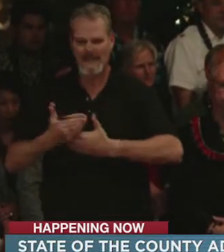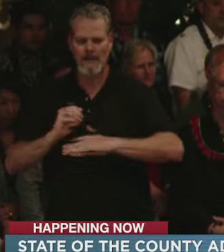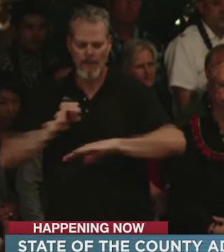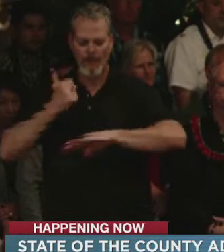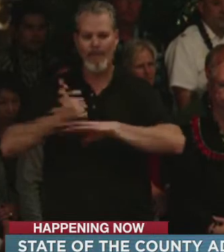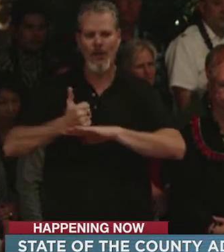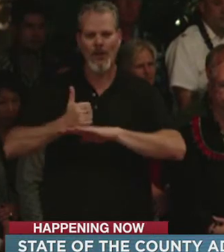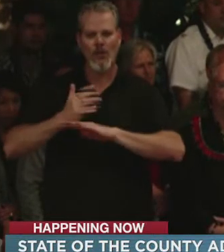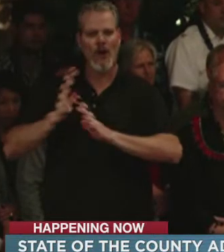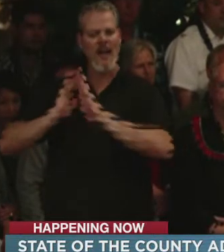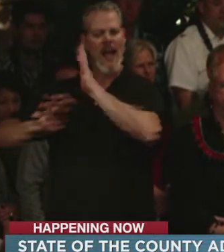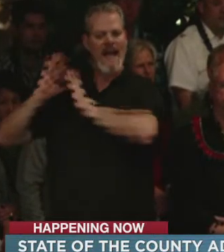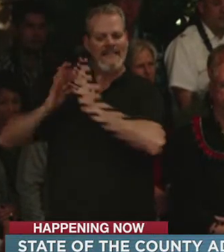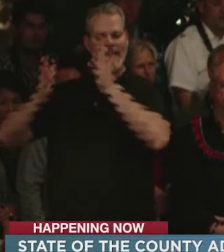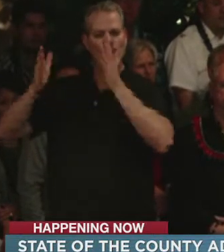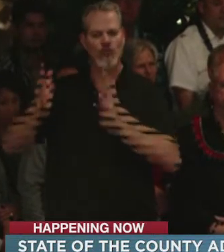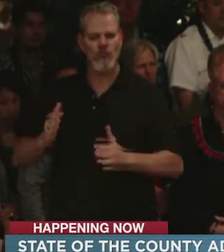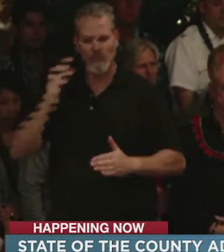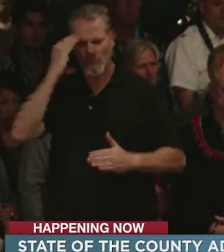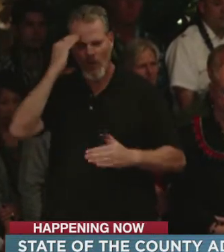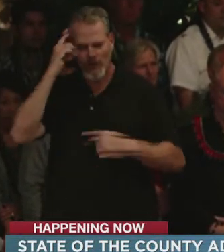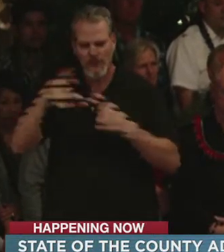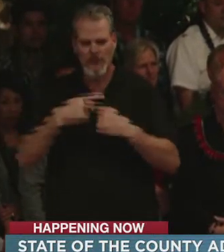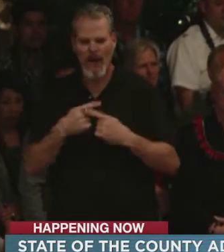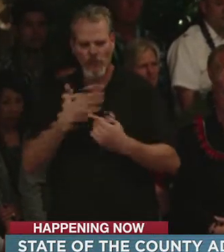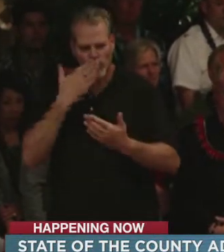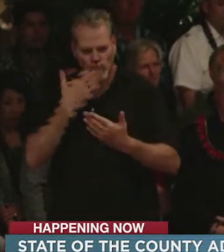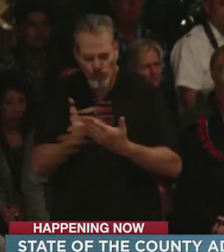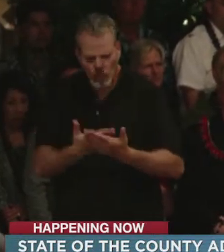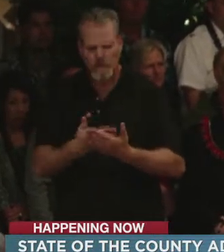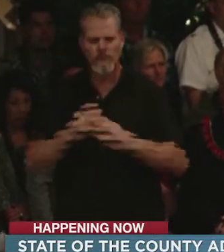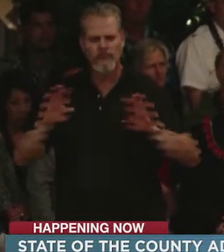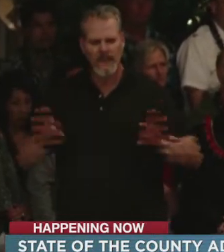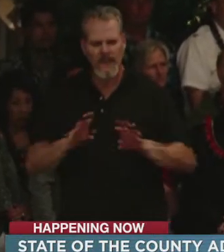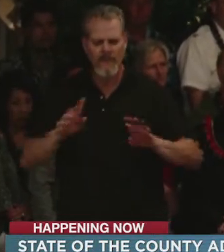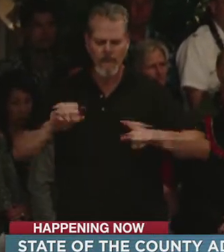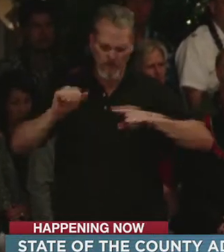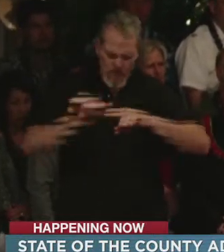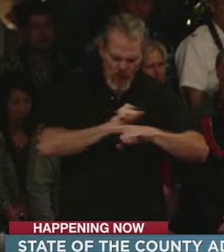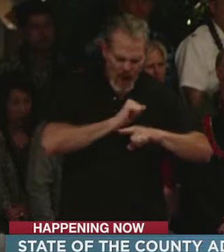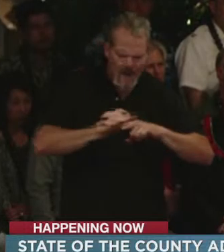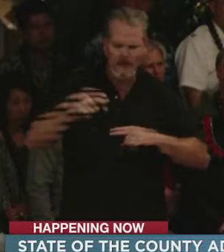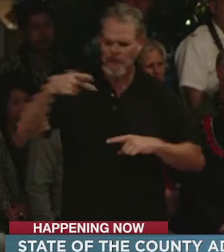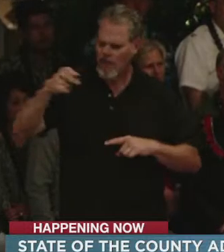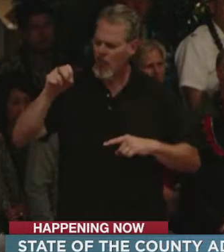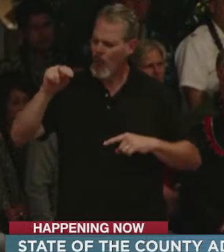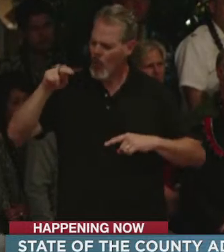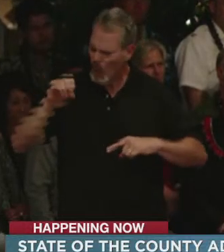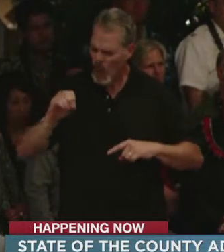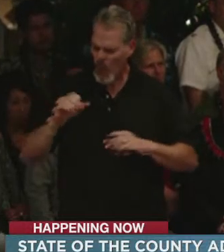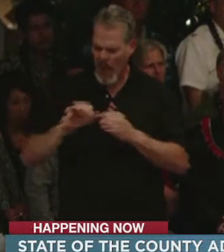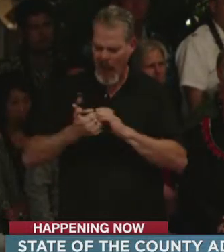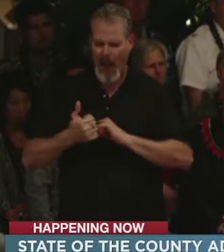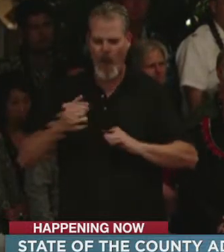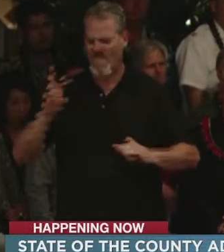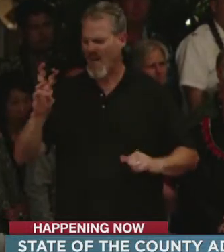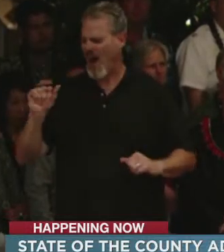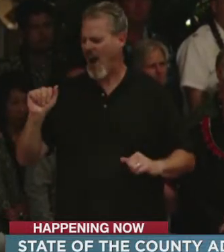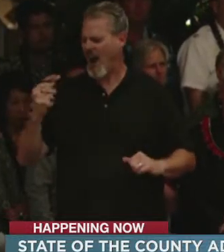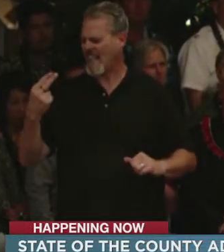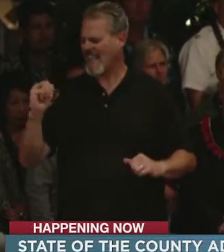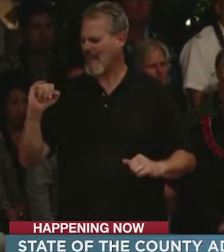that details Pono behavior, practices, and stewardship to determine how Vahipana